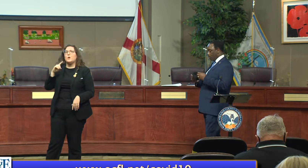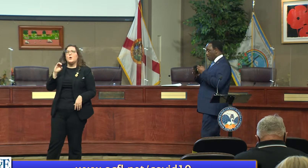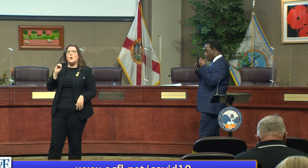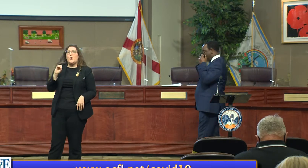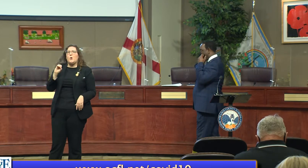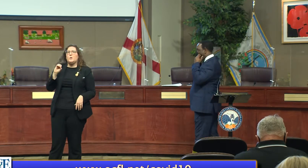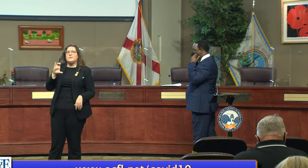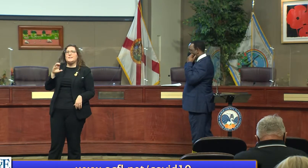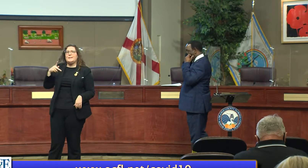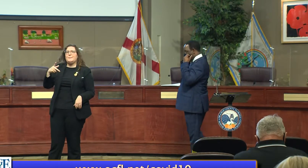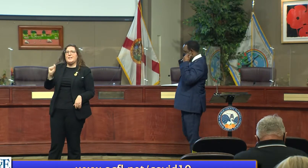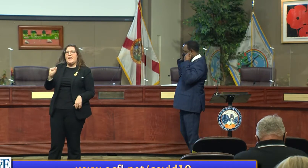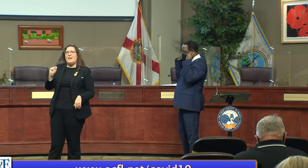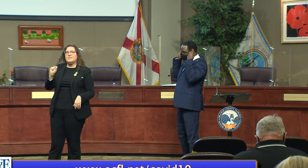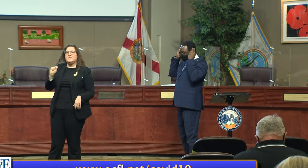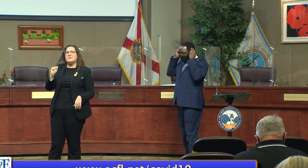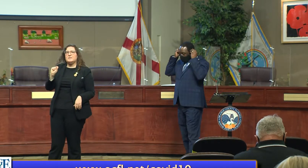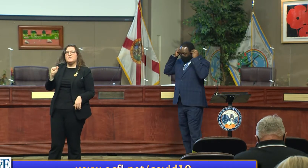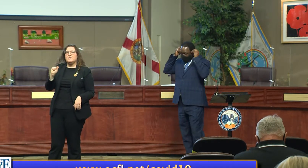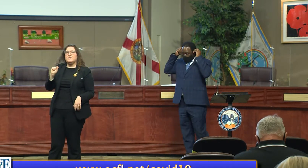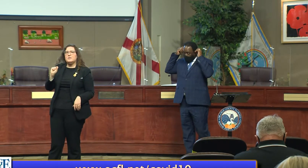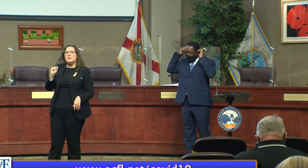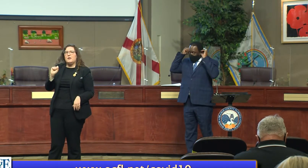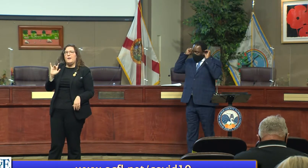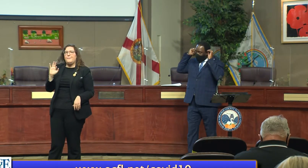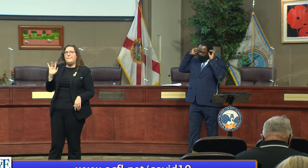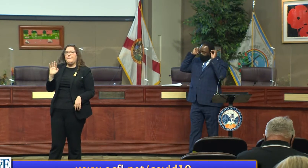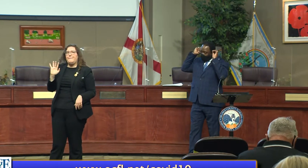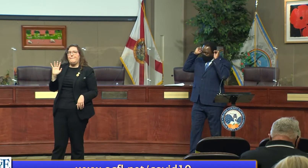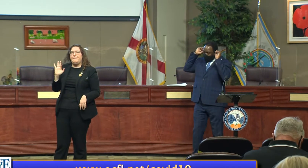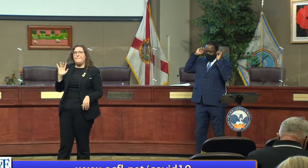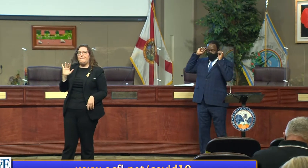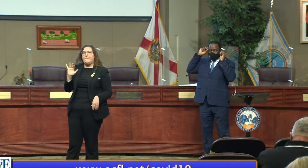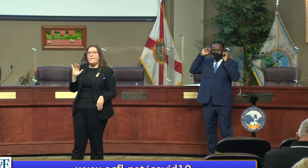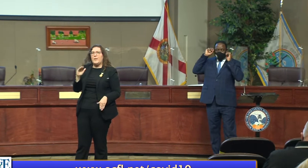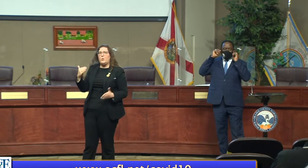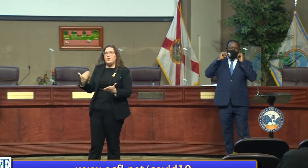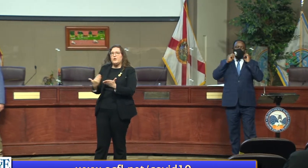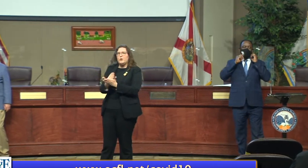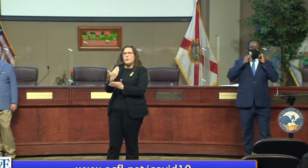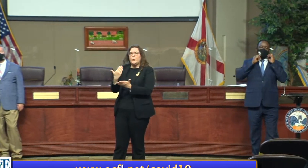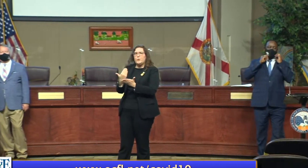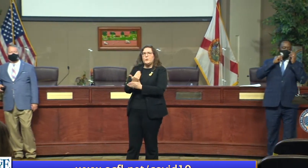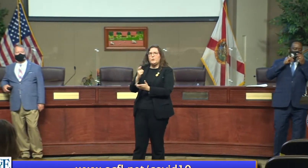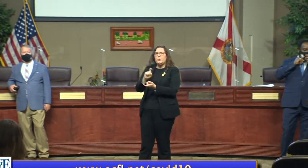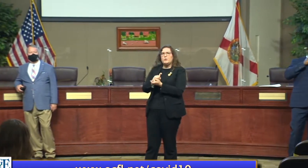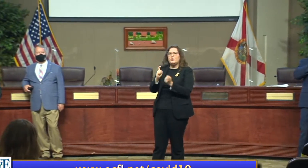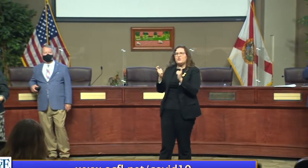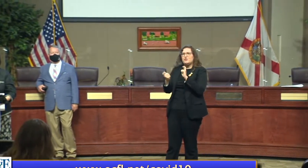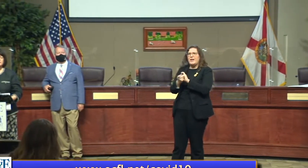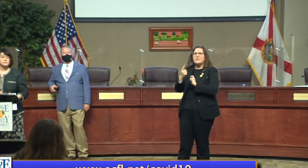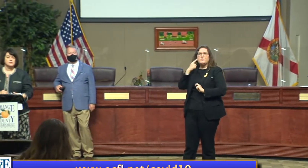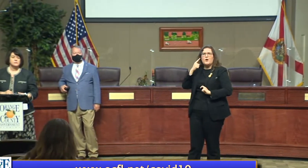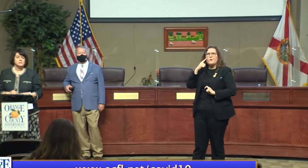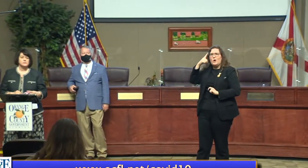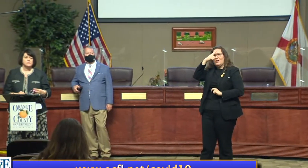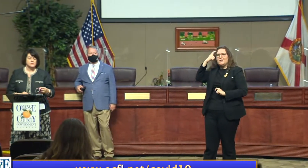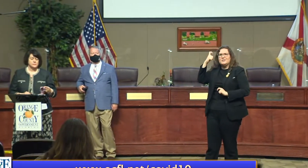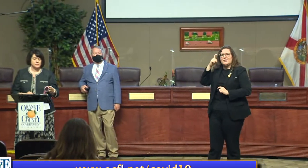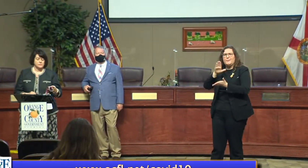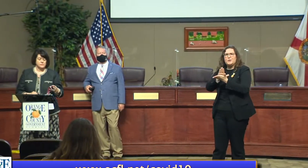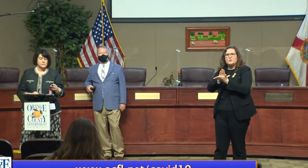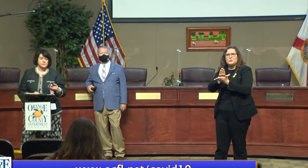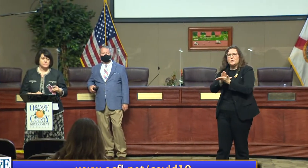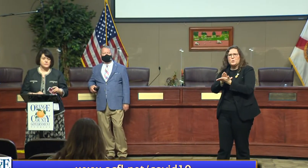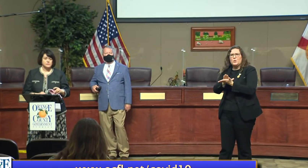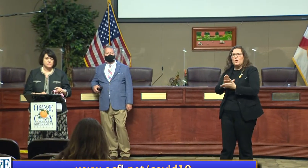Vasquez. With this new change that's being made to summer school, how will the